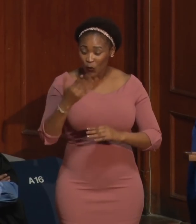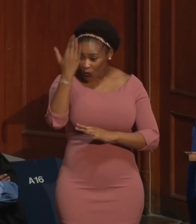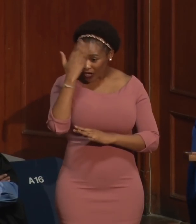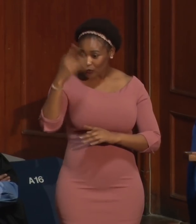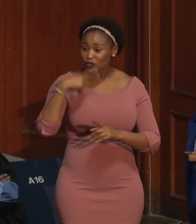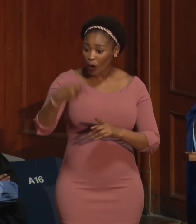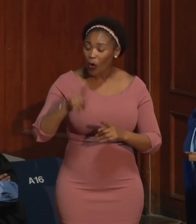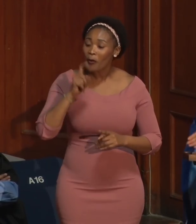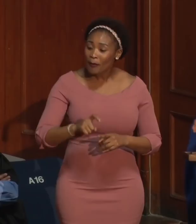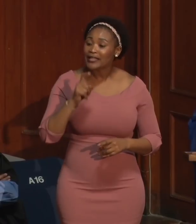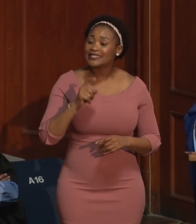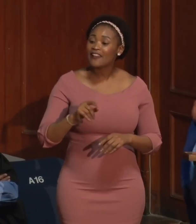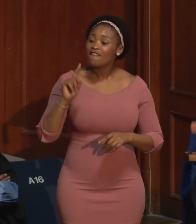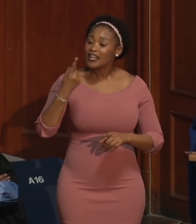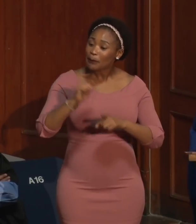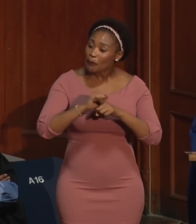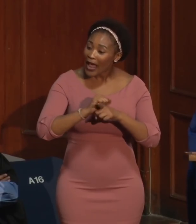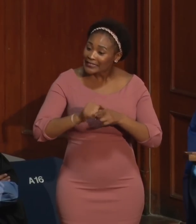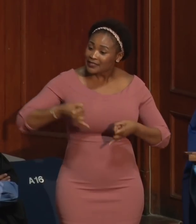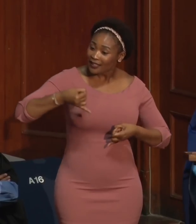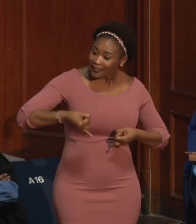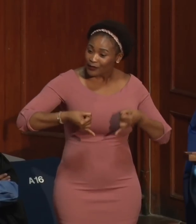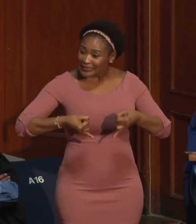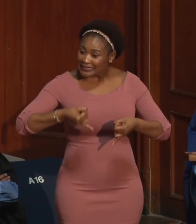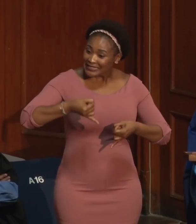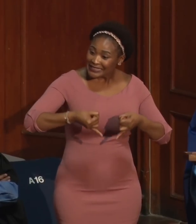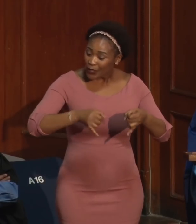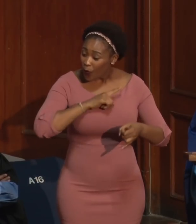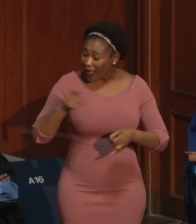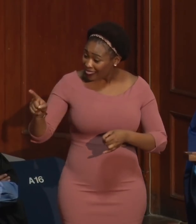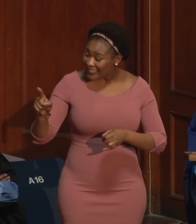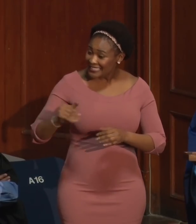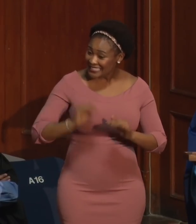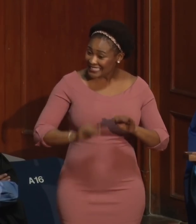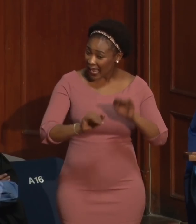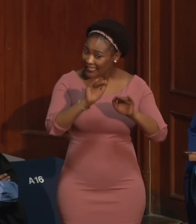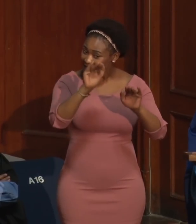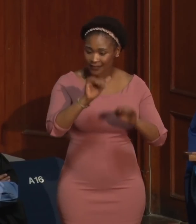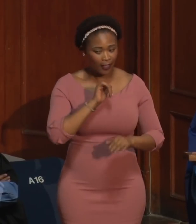practice the high heels. Tell them the stairs are not very kind.